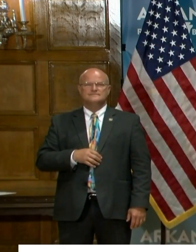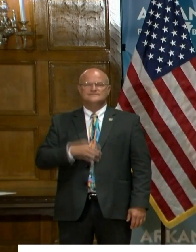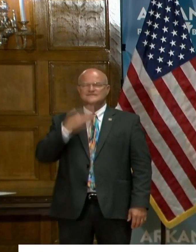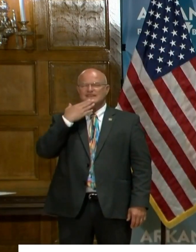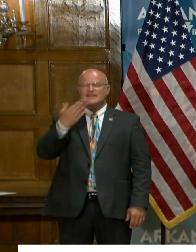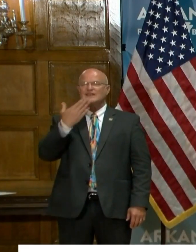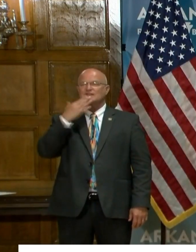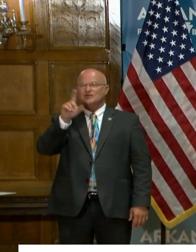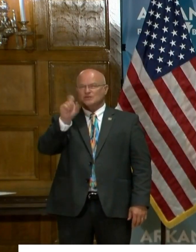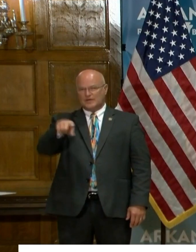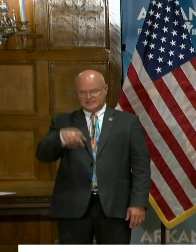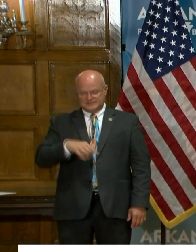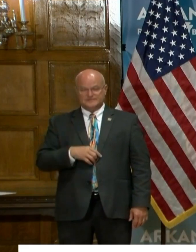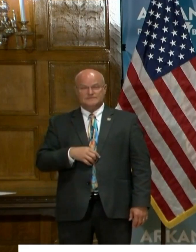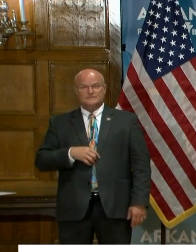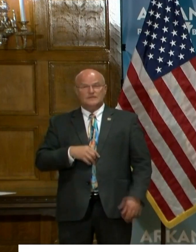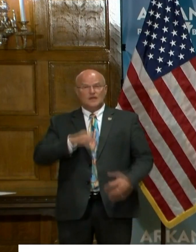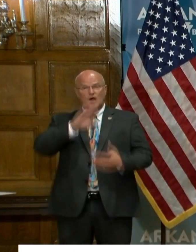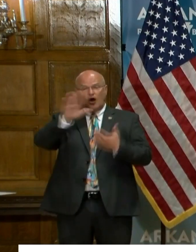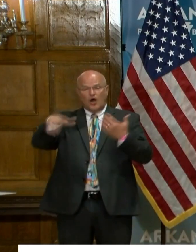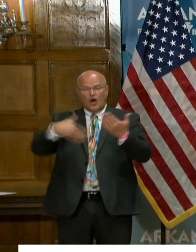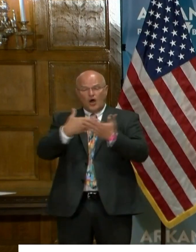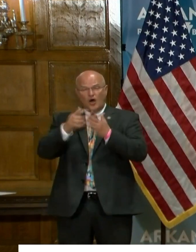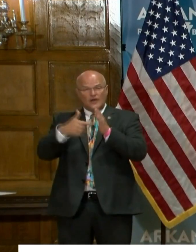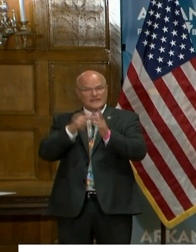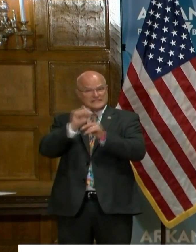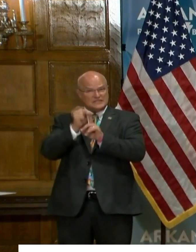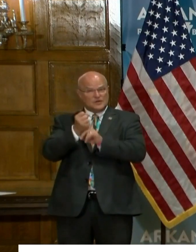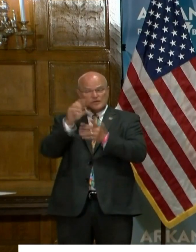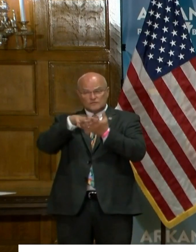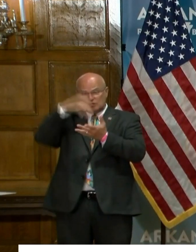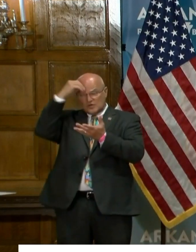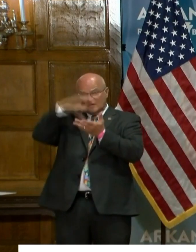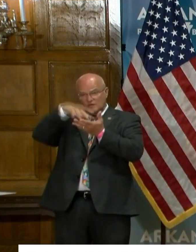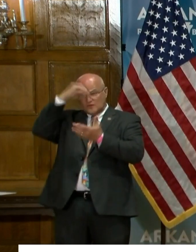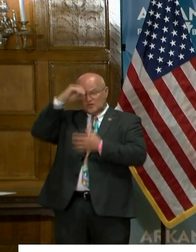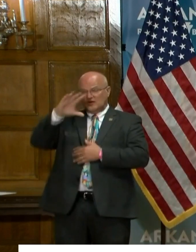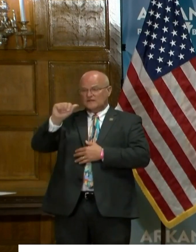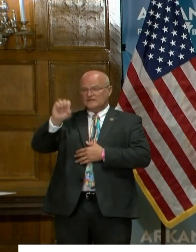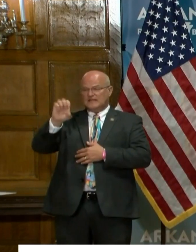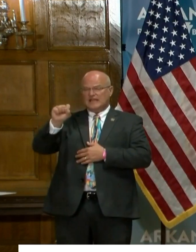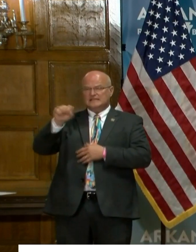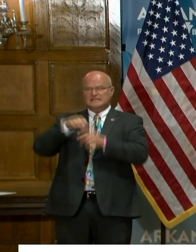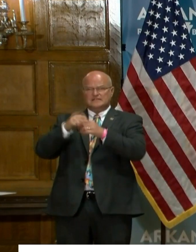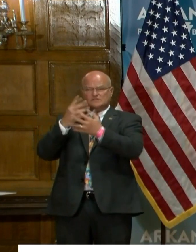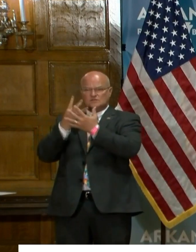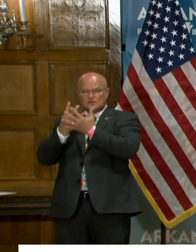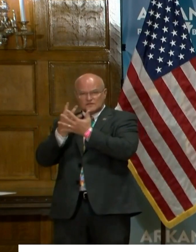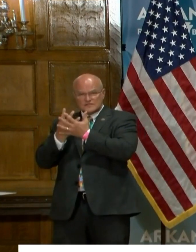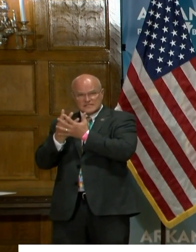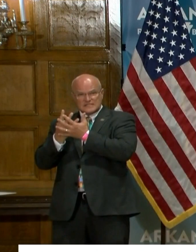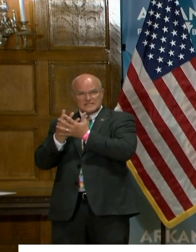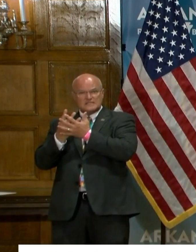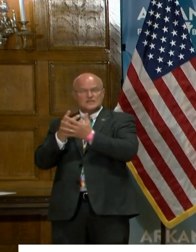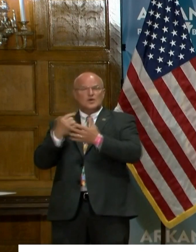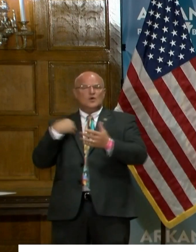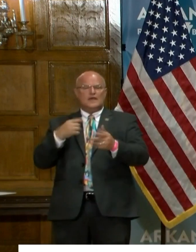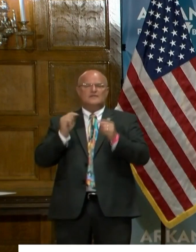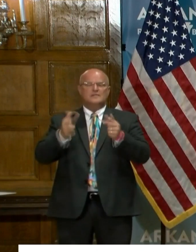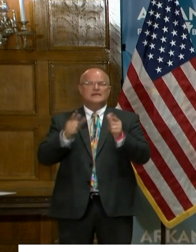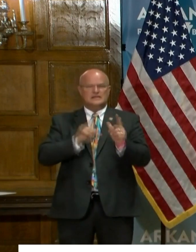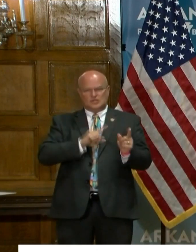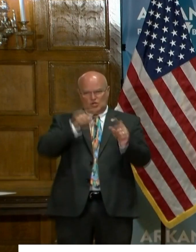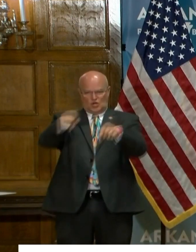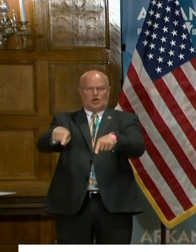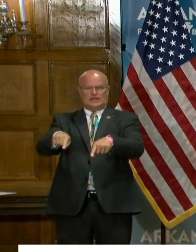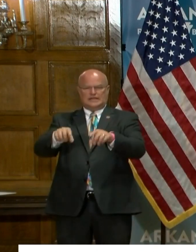Thank you. That's a very good question. In all these situations, when we've learned of cases in correctional facilities, we have immediately